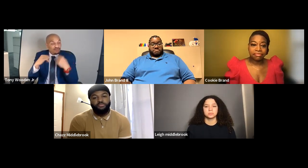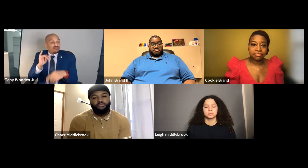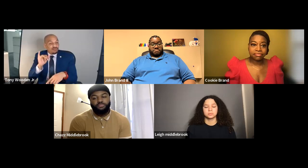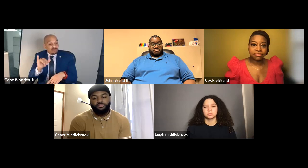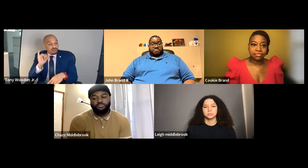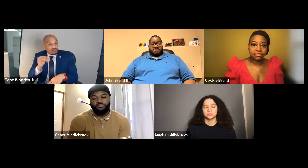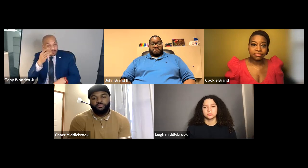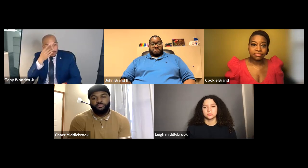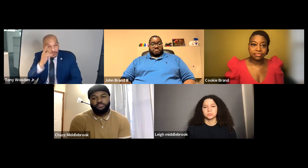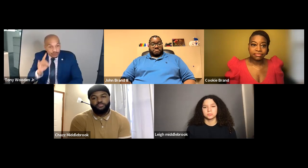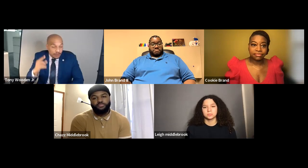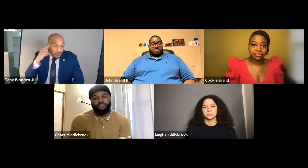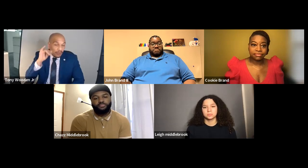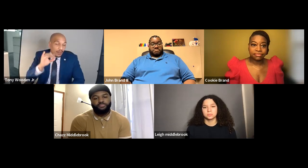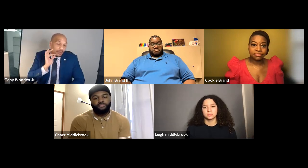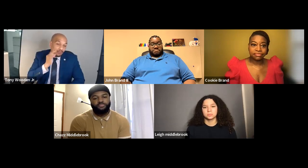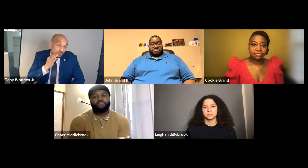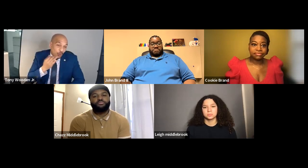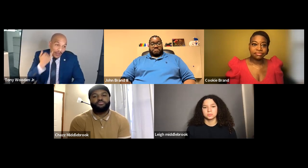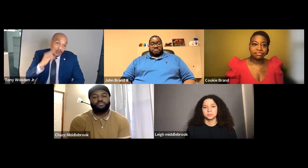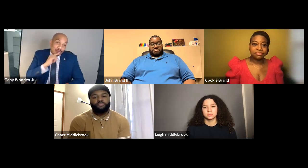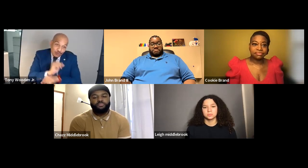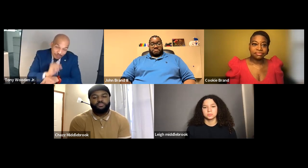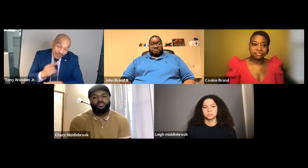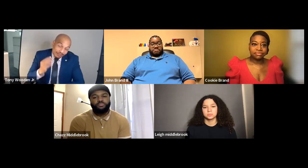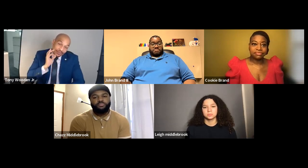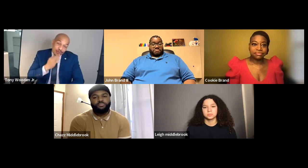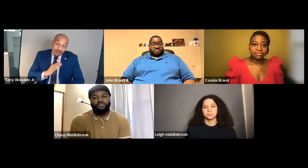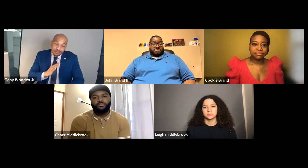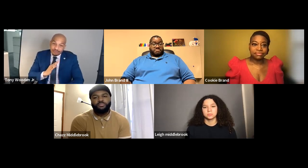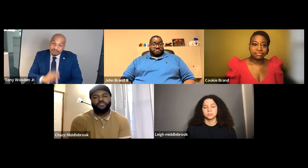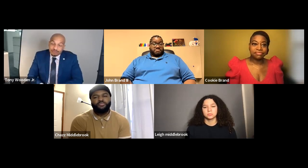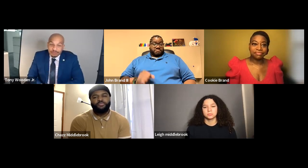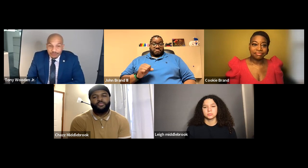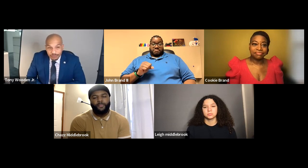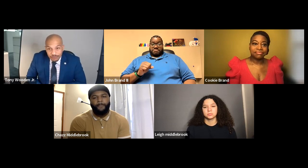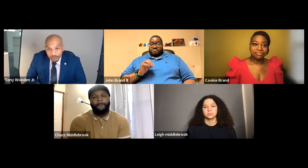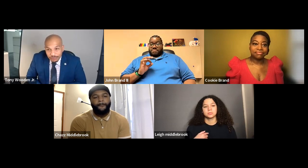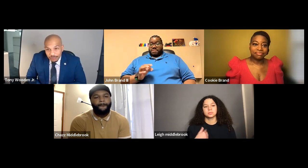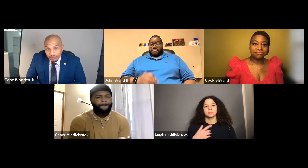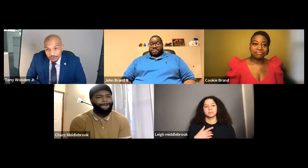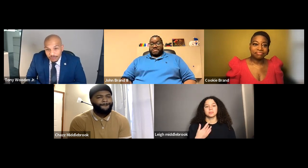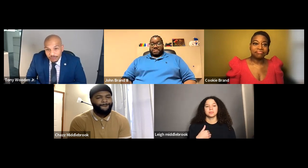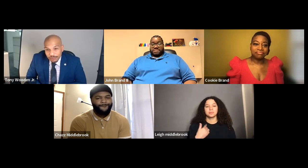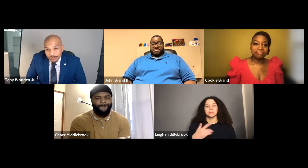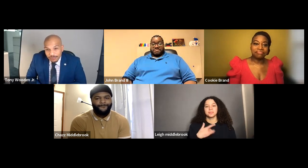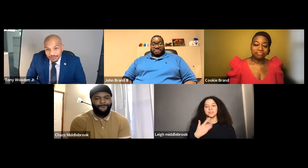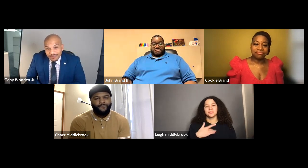or anything. It's just that other people had told me that our family was featured in the course. And I just thought that was really cool. I don't know if you heard